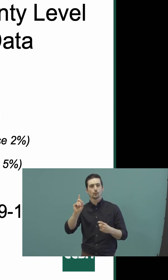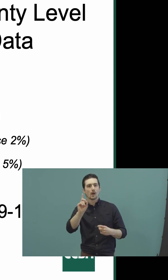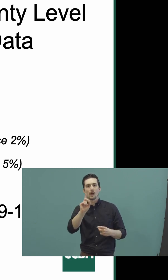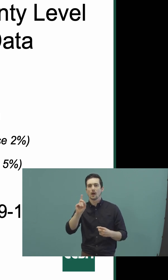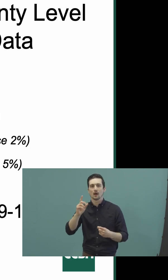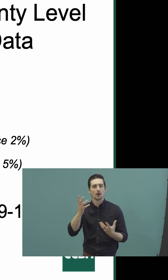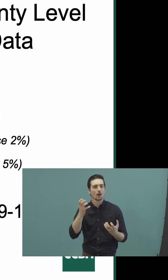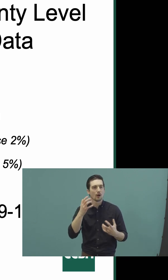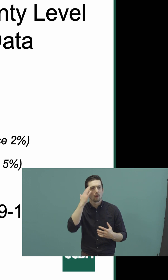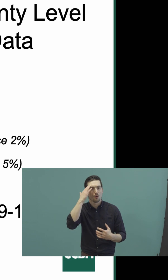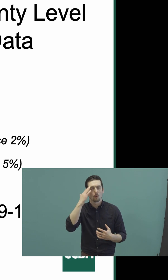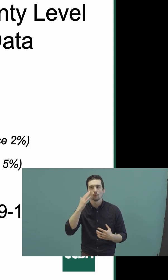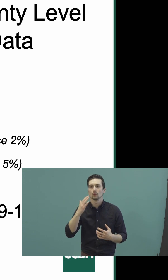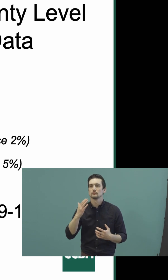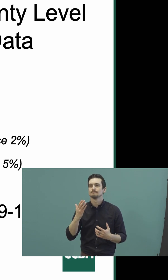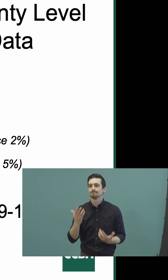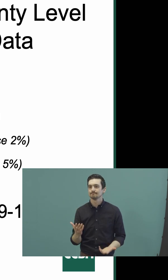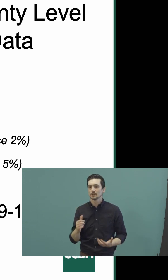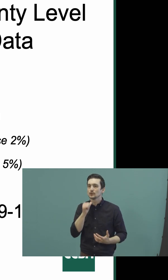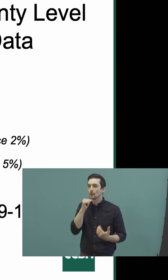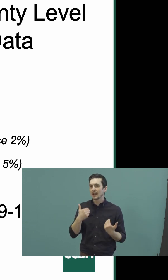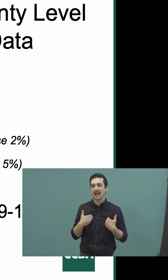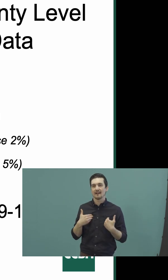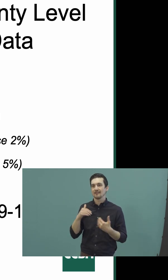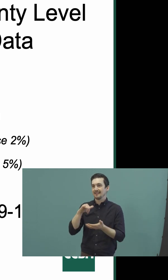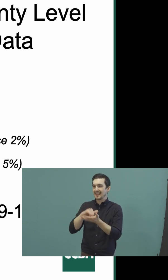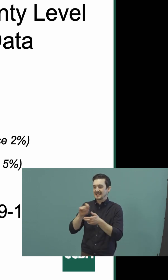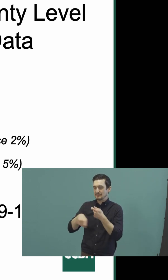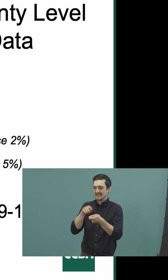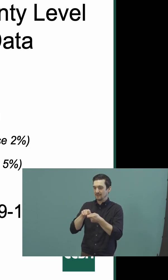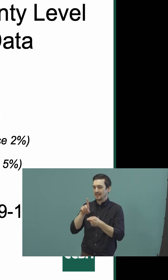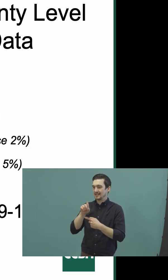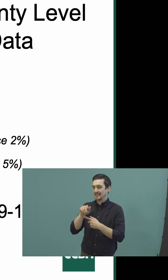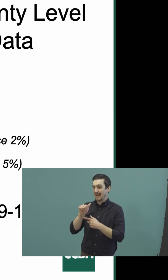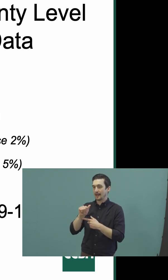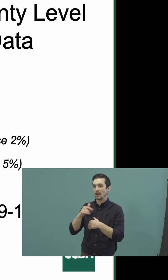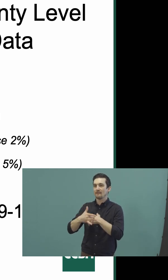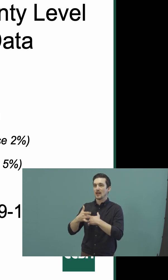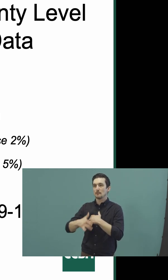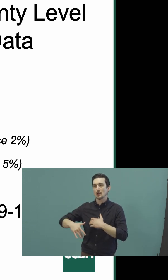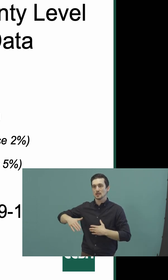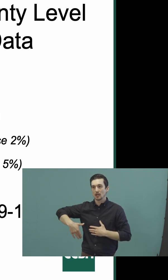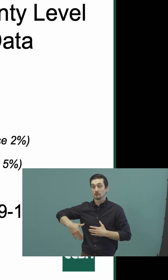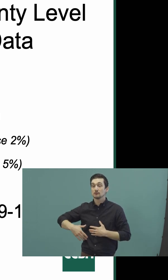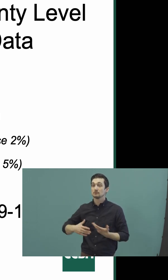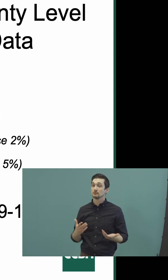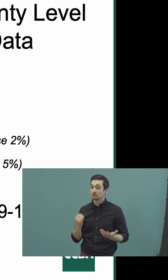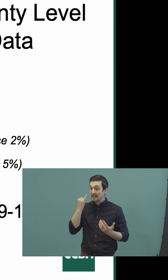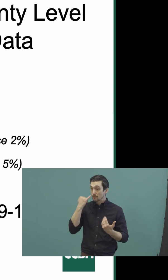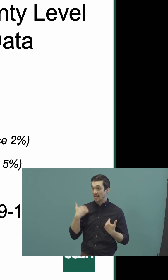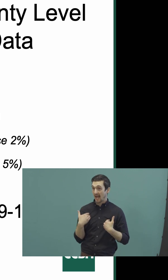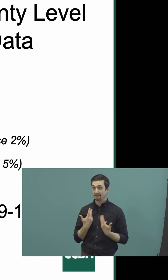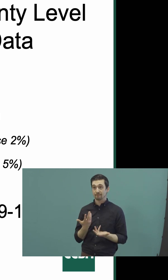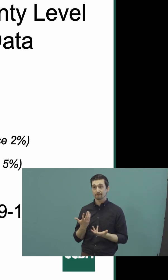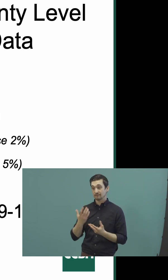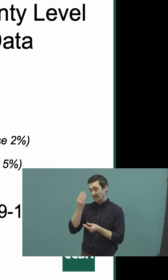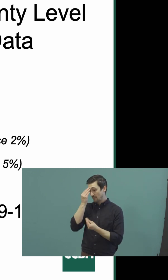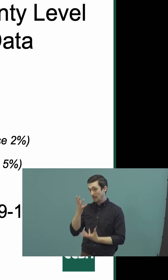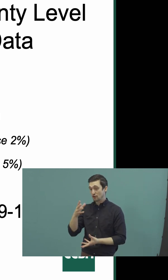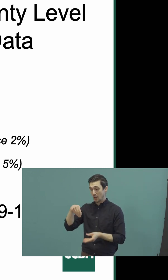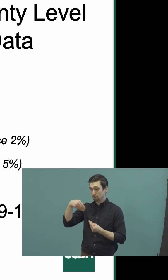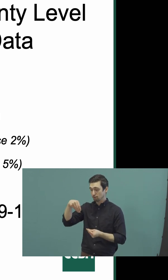We do not have those data available to us. We will continue to present what we have available to